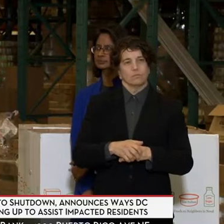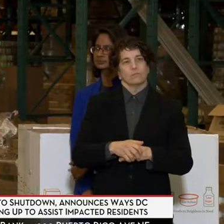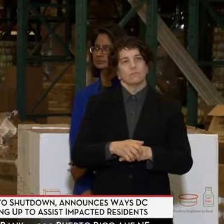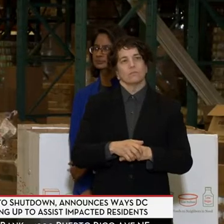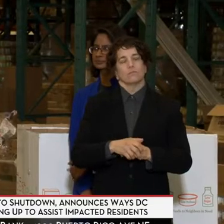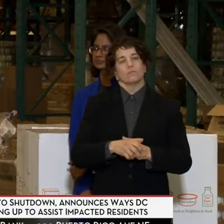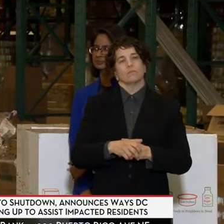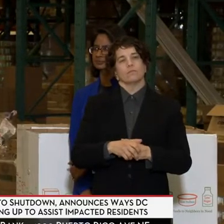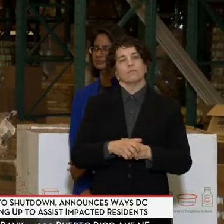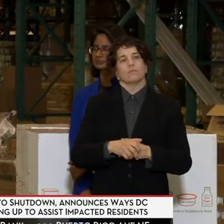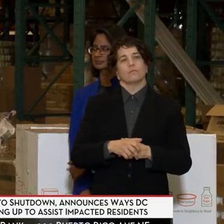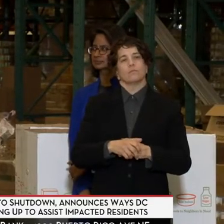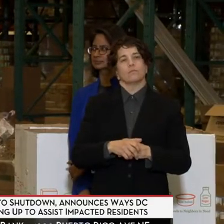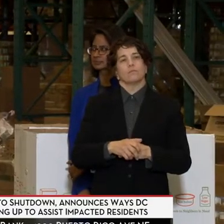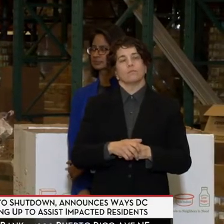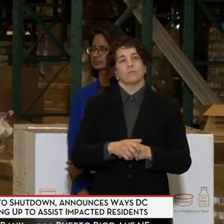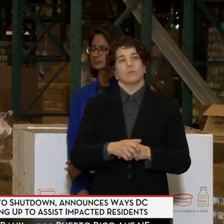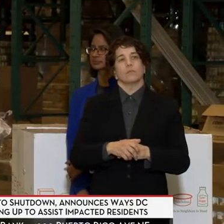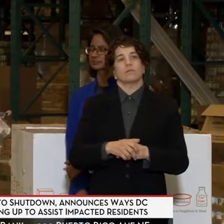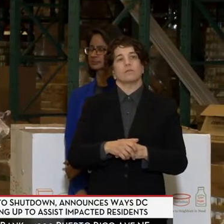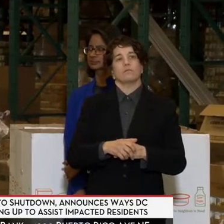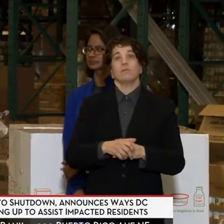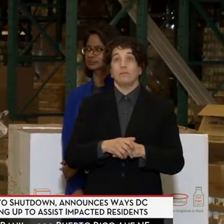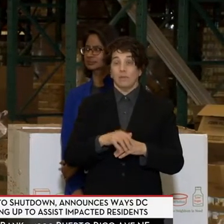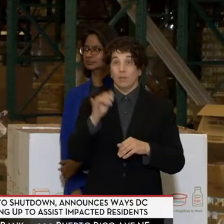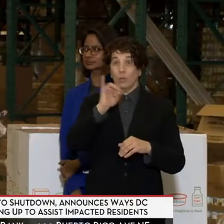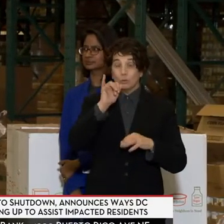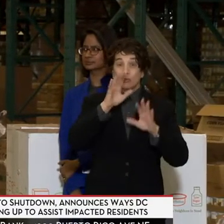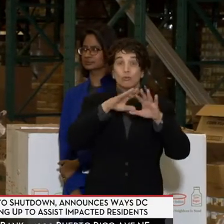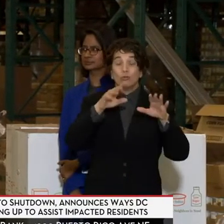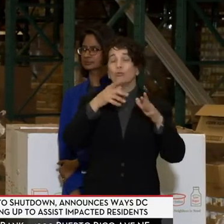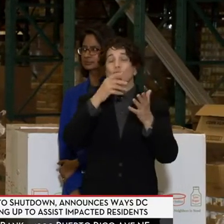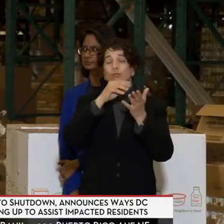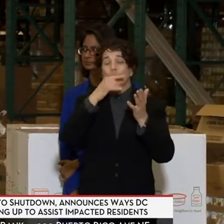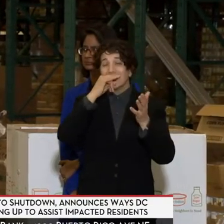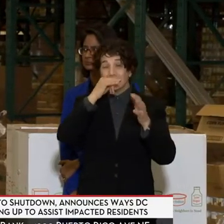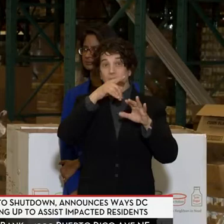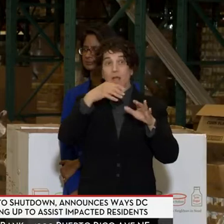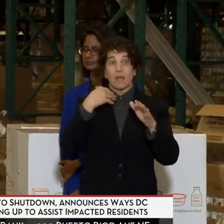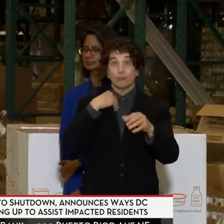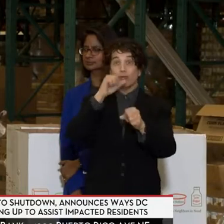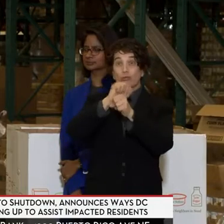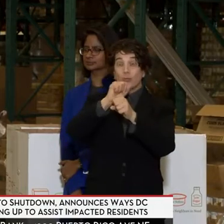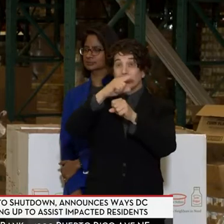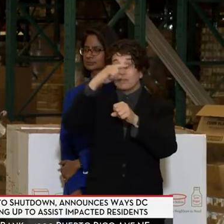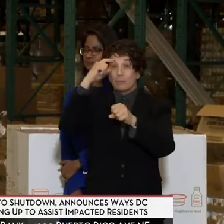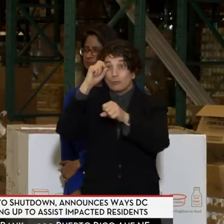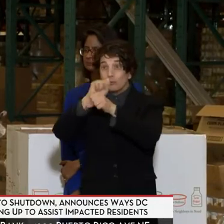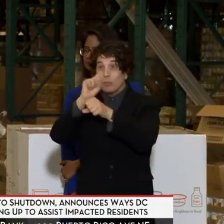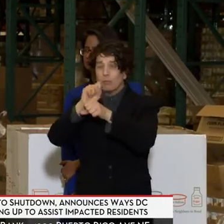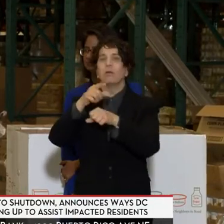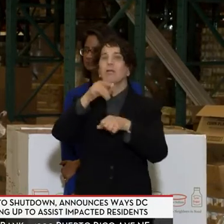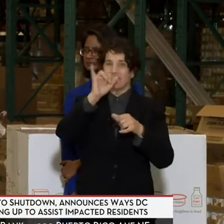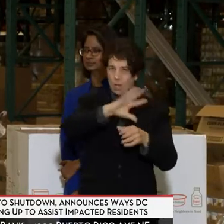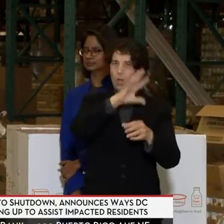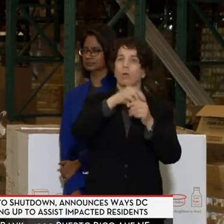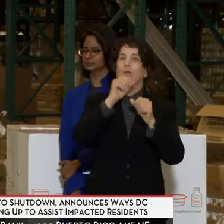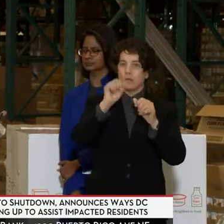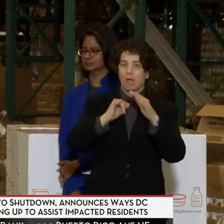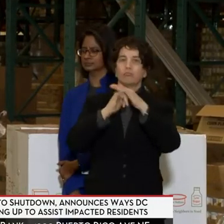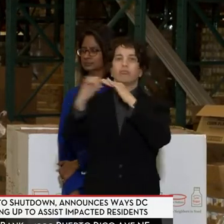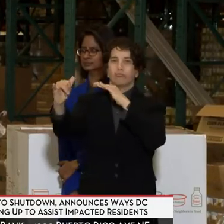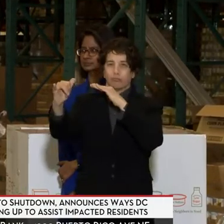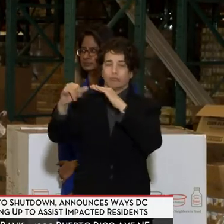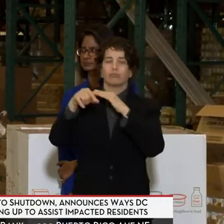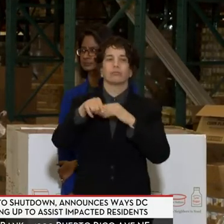than 10,000 kids that get summer jobs each and every year. So it is possible that as a city we